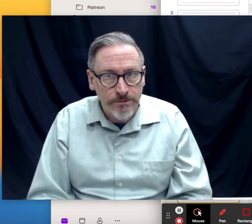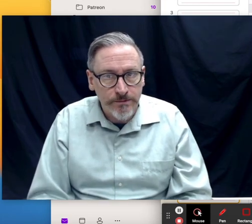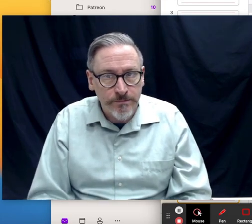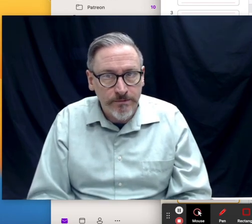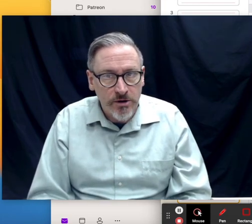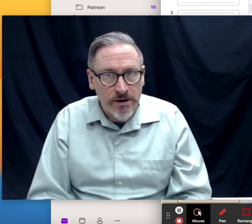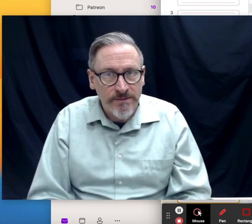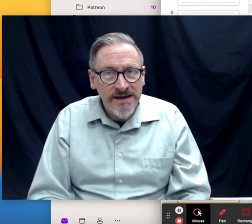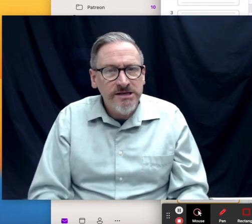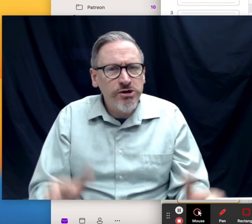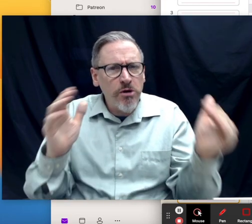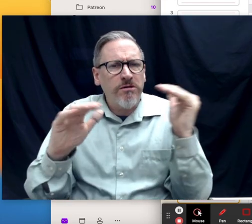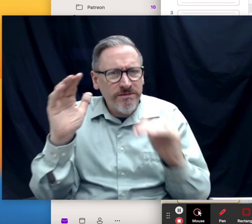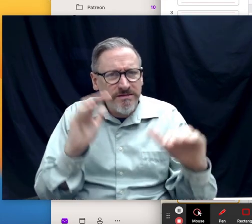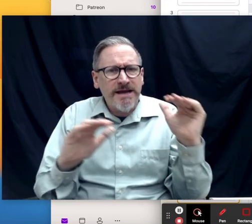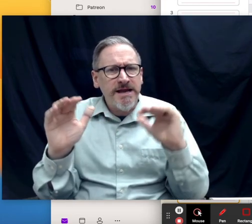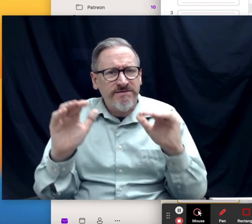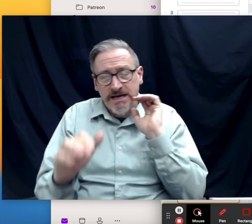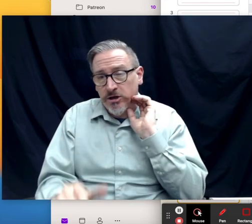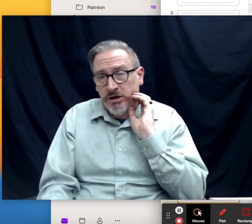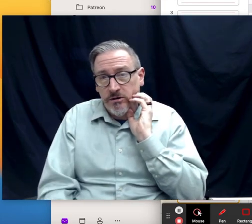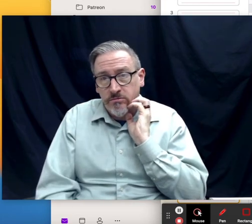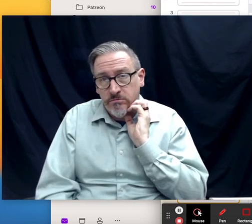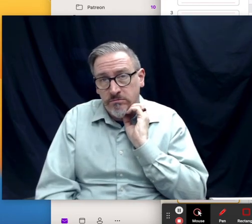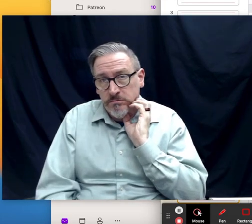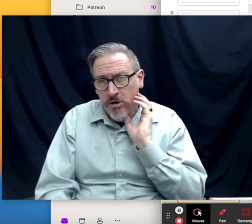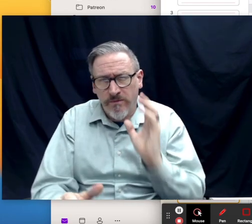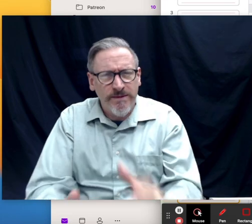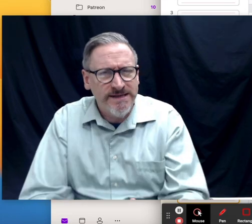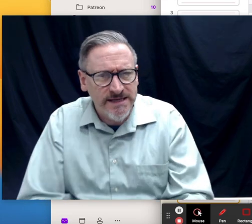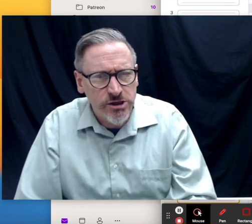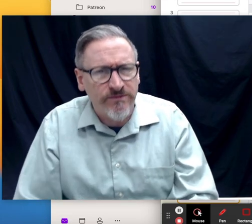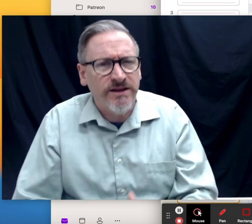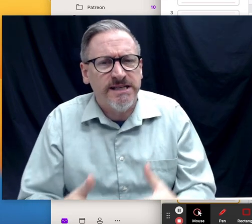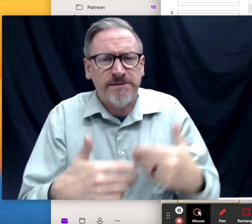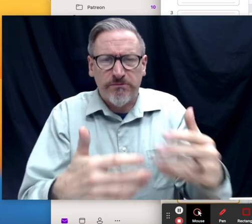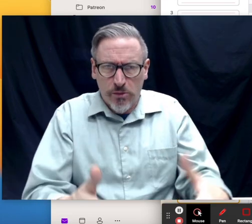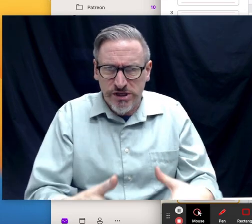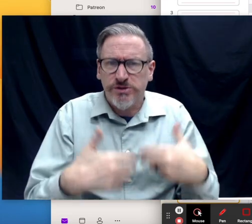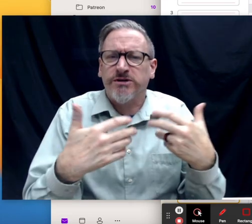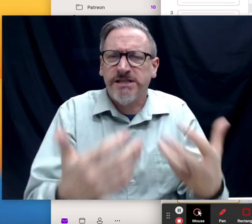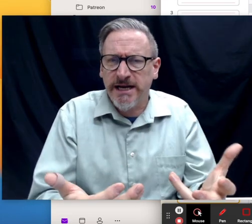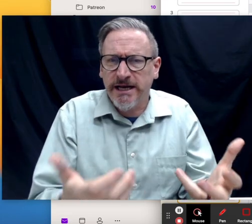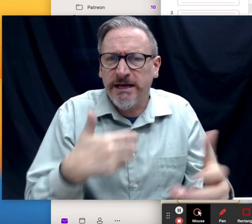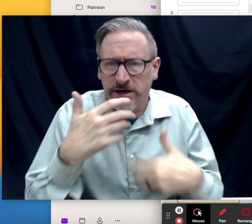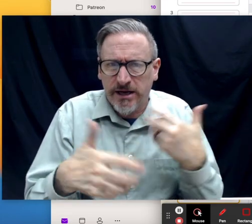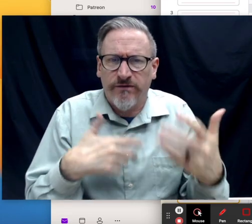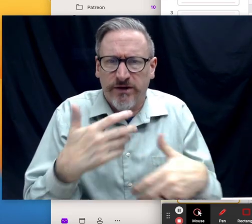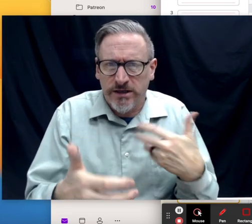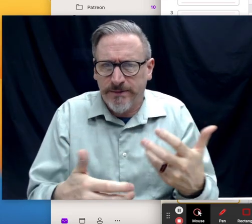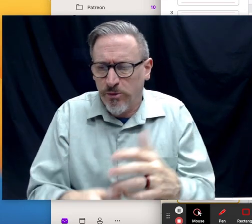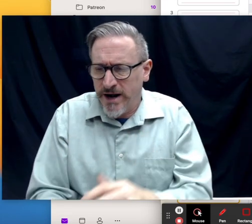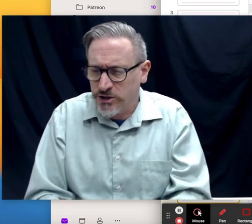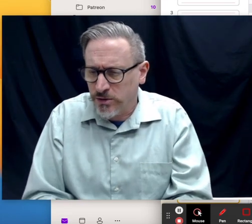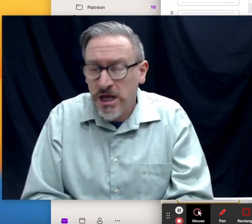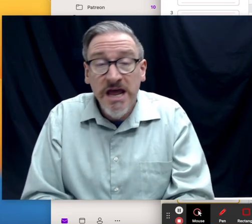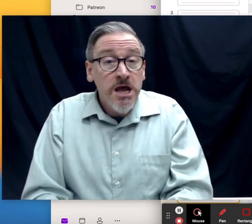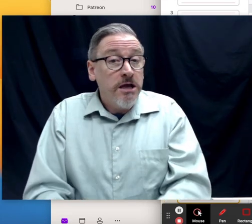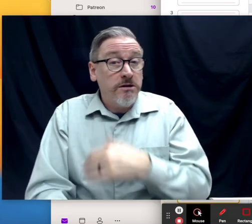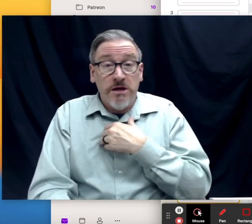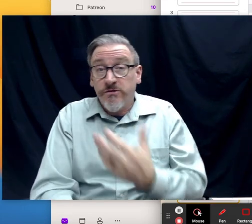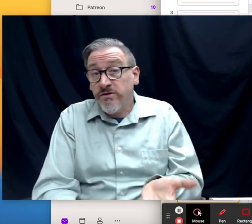cool. All right. So that kind of dialogue, hopefully, it makes sense. Hopefully, it's once you start signing it, it'll feel a little bit more